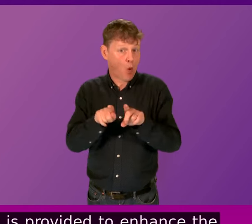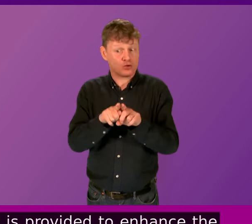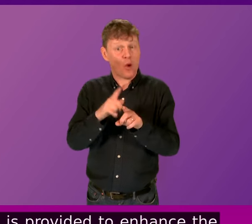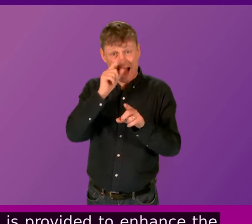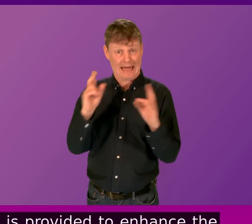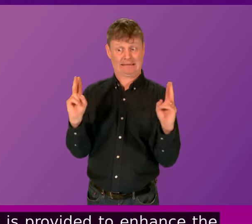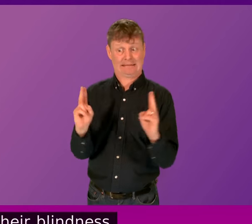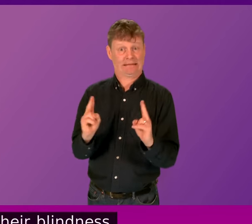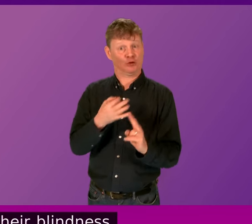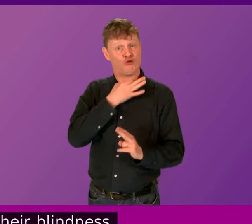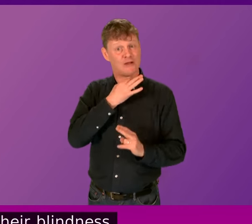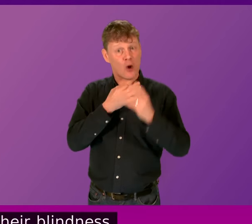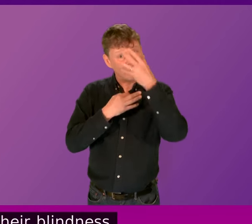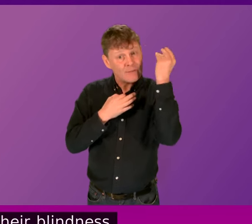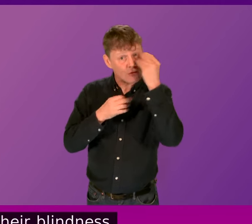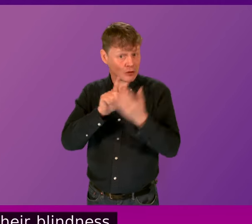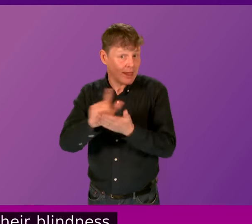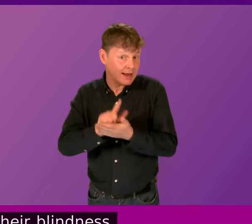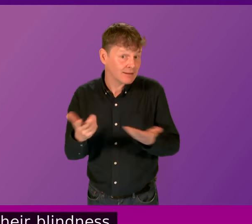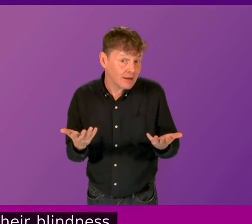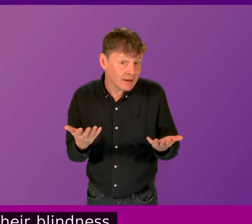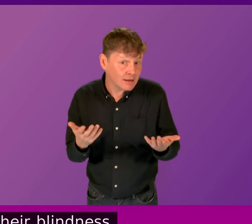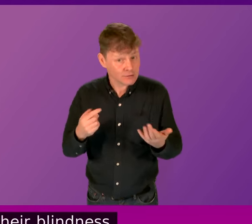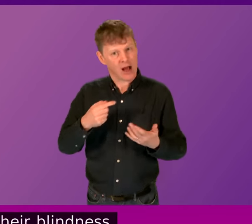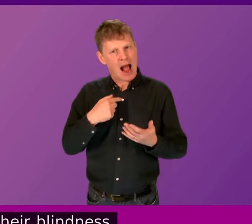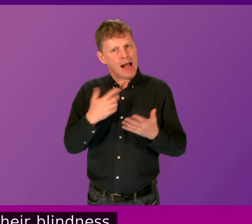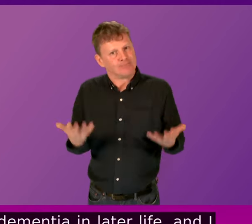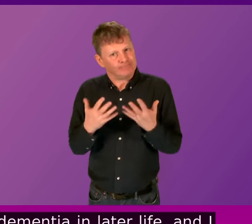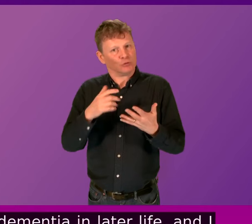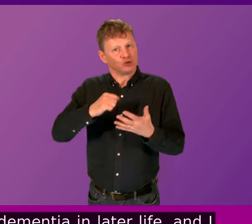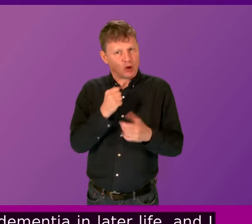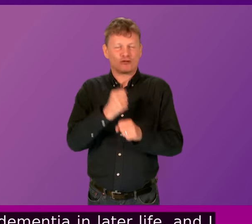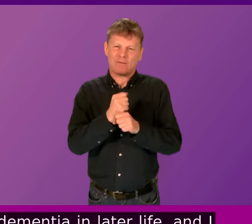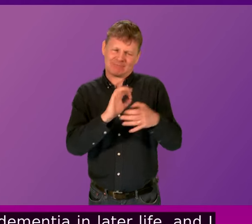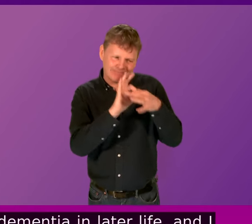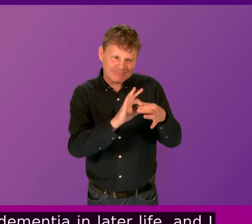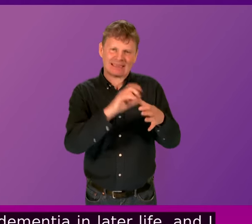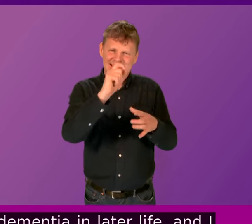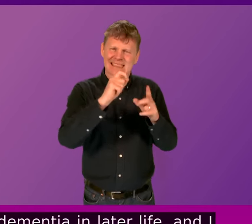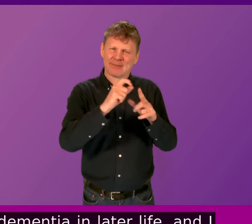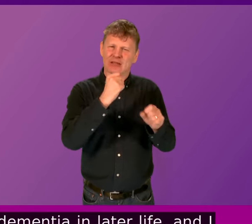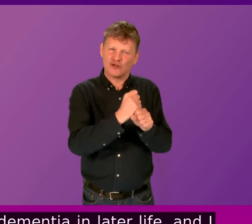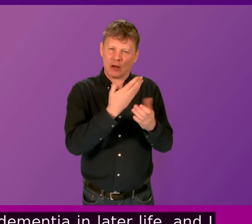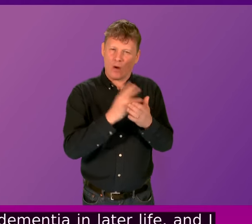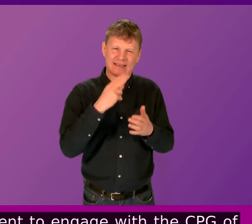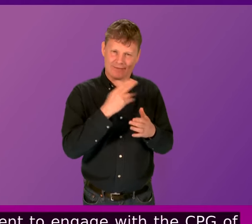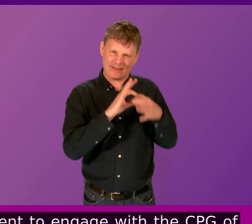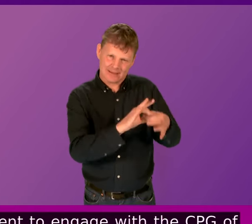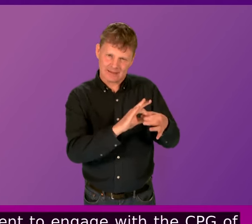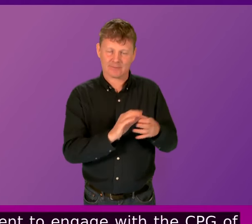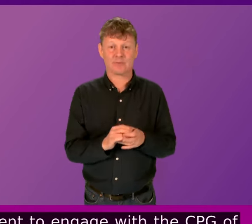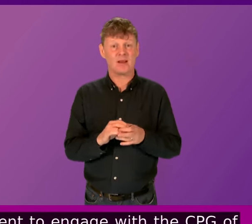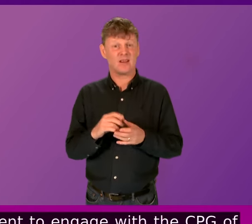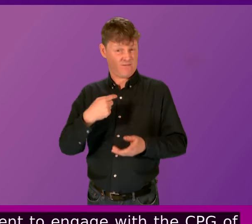dementia in later life. And I urge the Scottish Government to engage with the CPG of Deafness on that topic. In